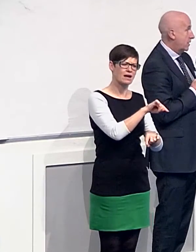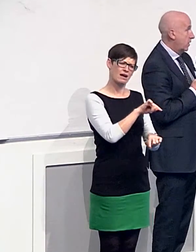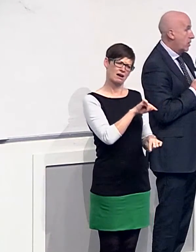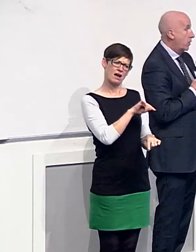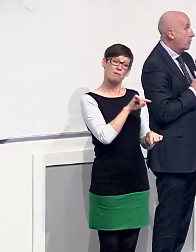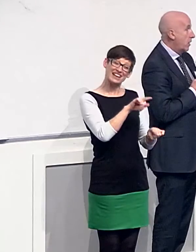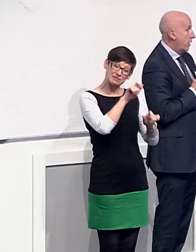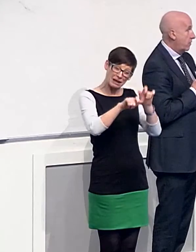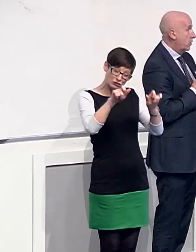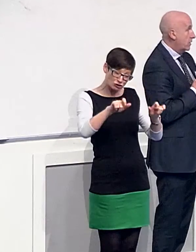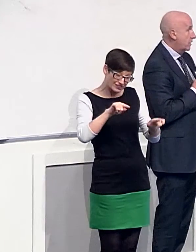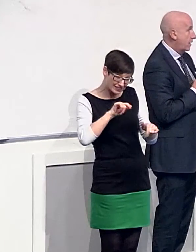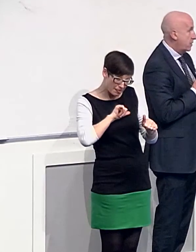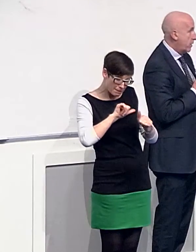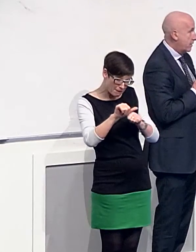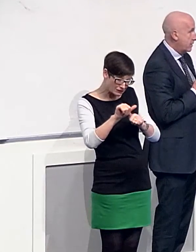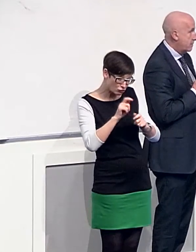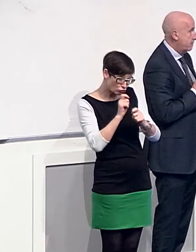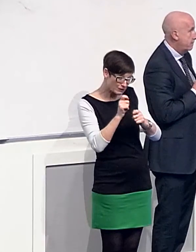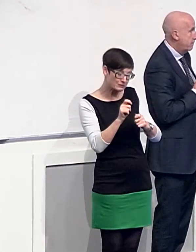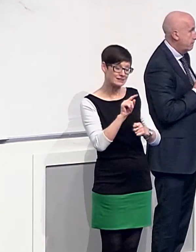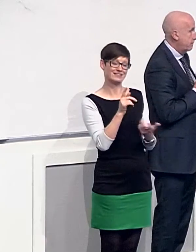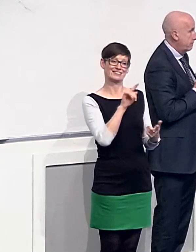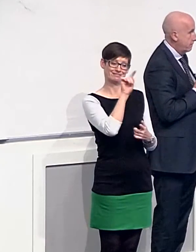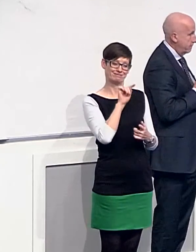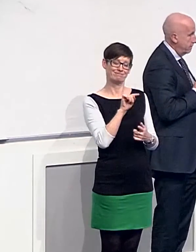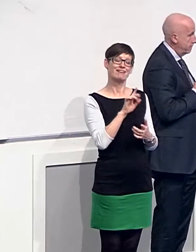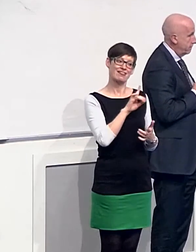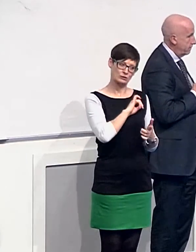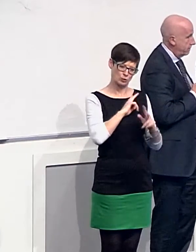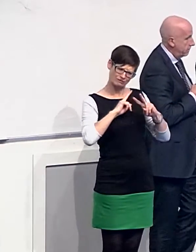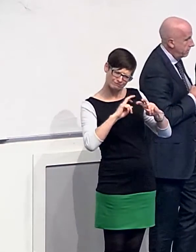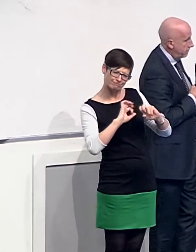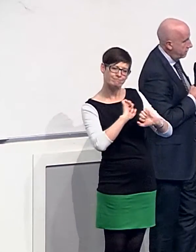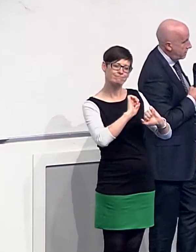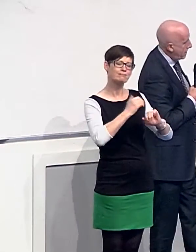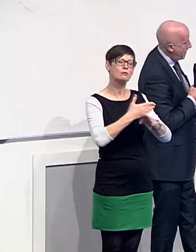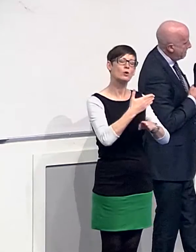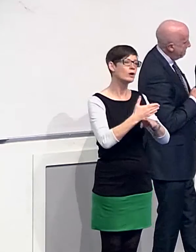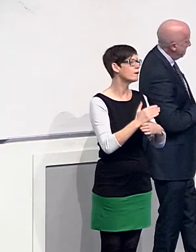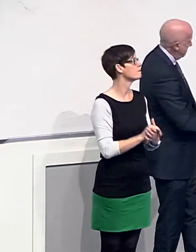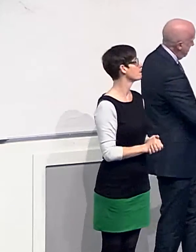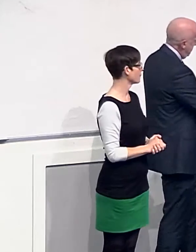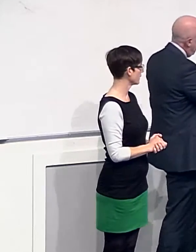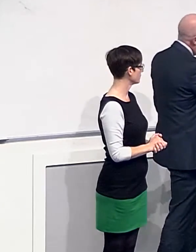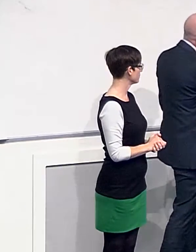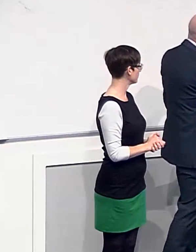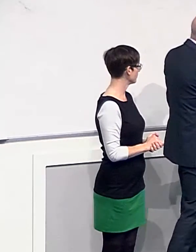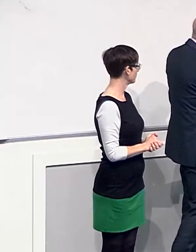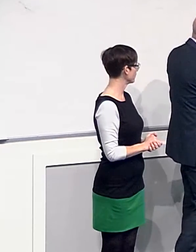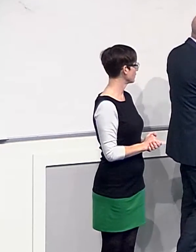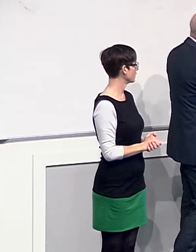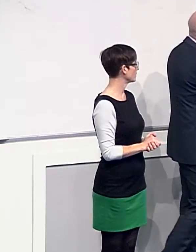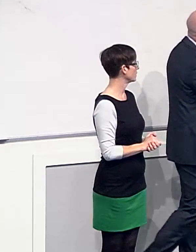best deal? And you can only know that if you look in detail at his practice. And presumably, Bernard, I mean, what you're doing in terms of this kind of